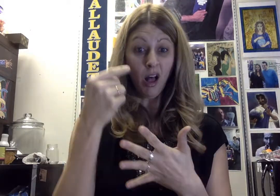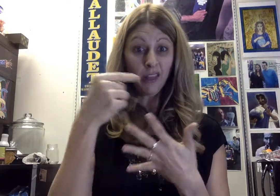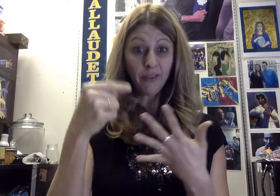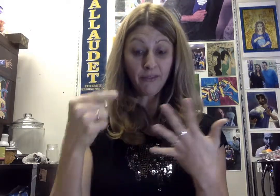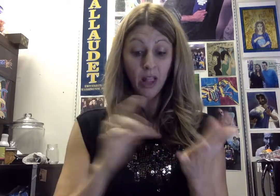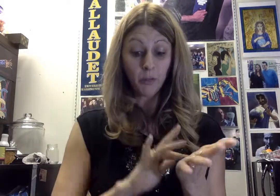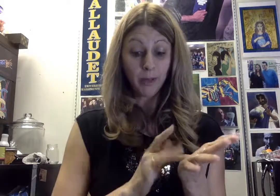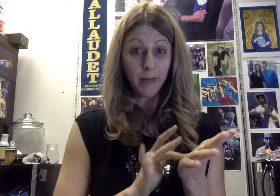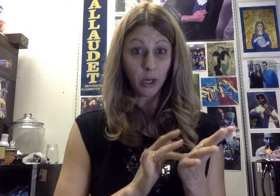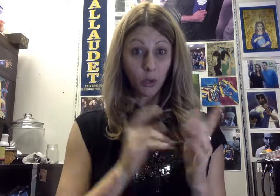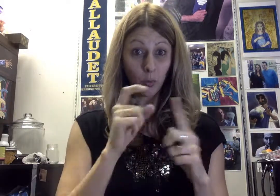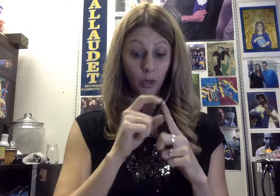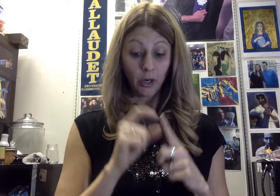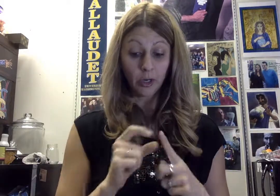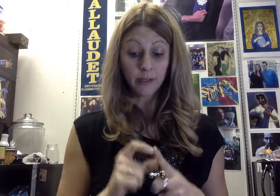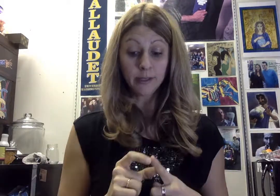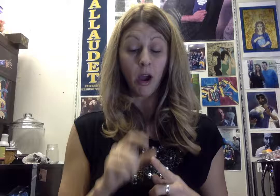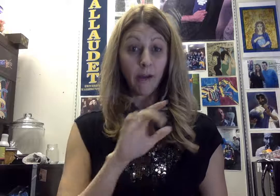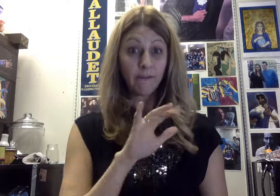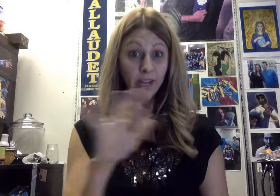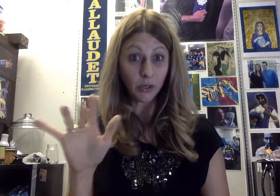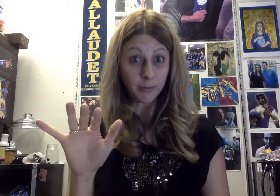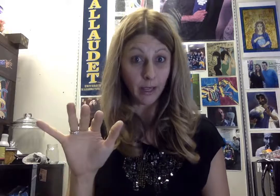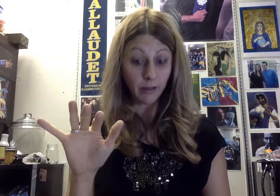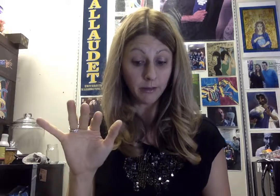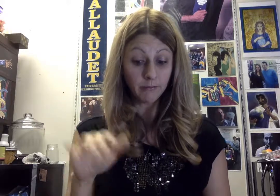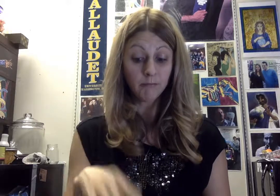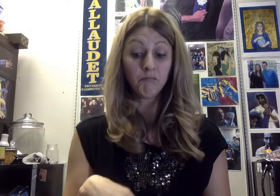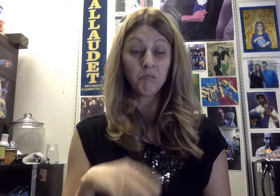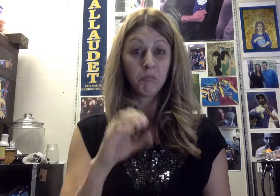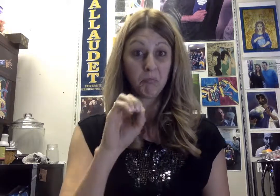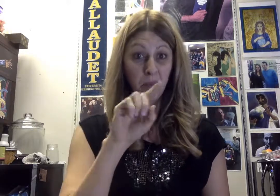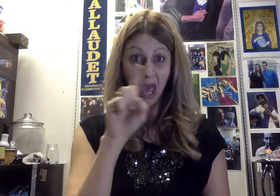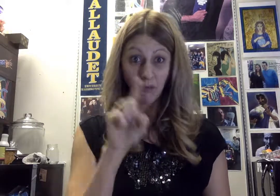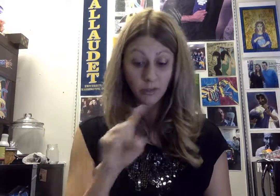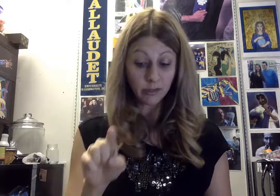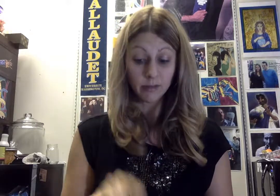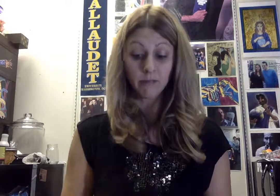All of the following medical words are fingerspelled. Ounce,